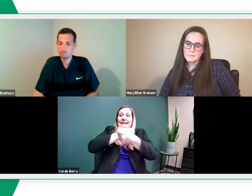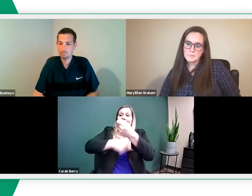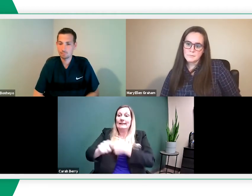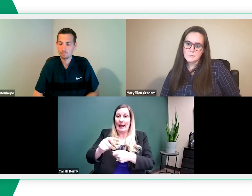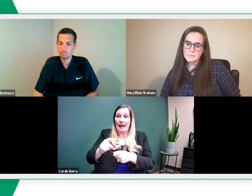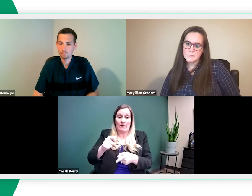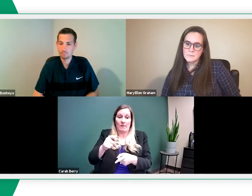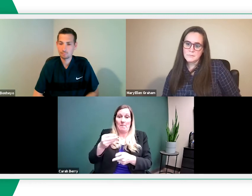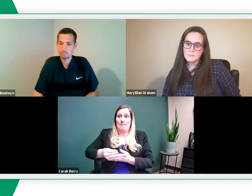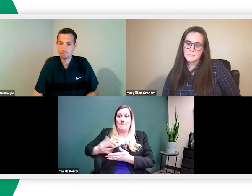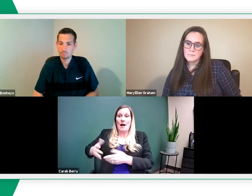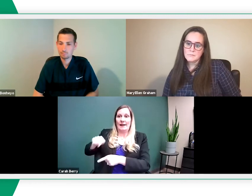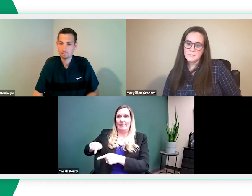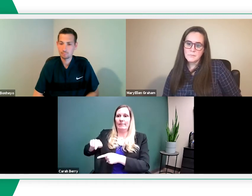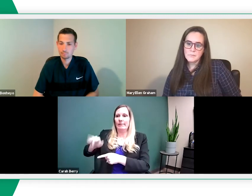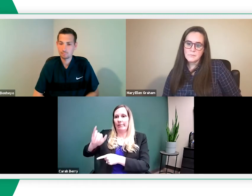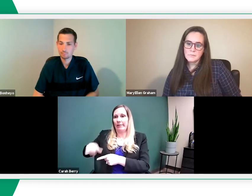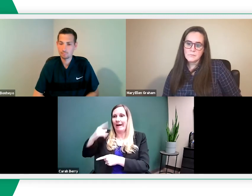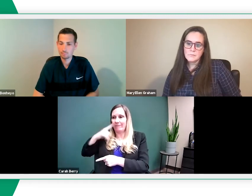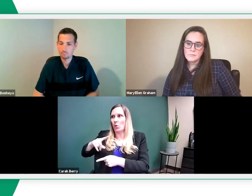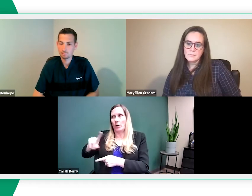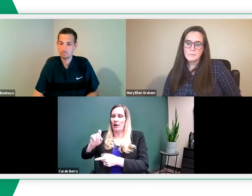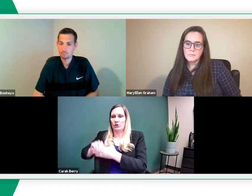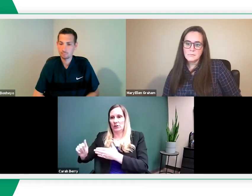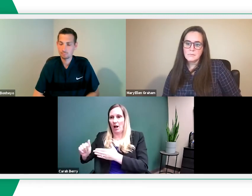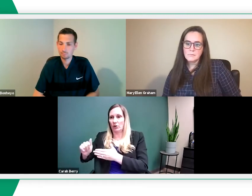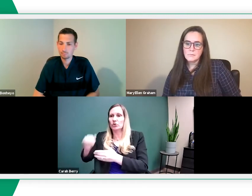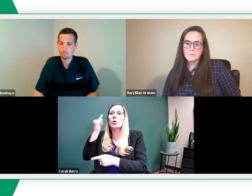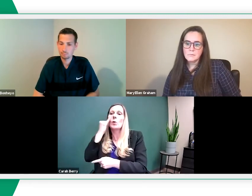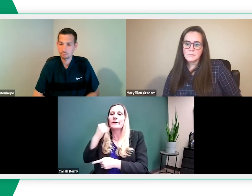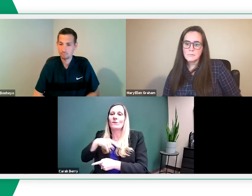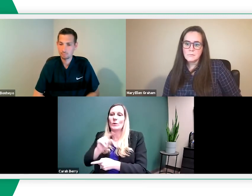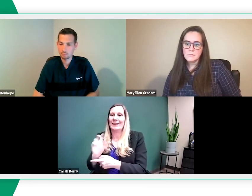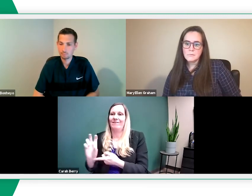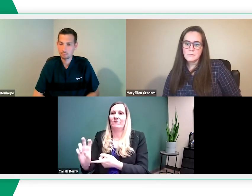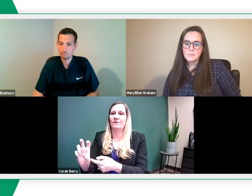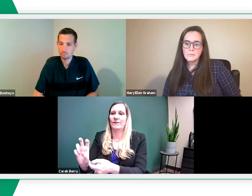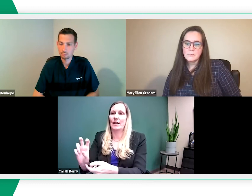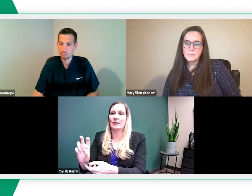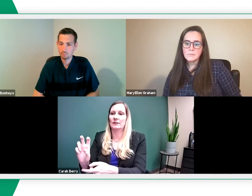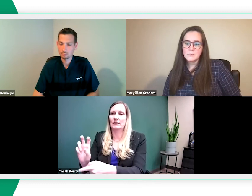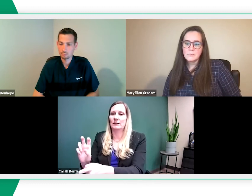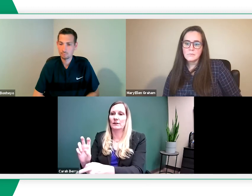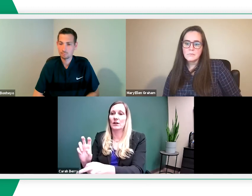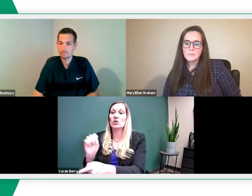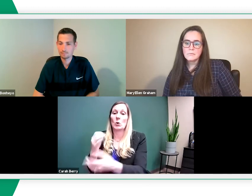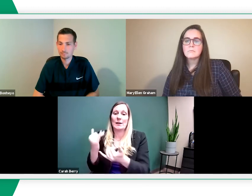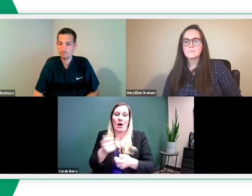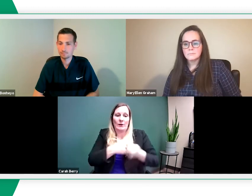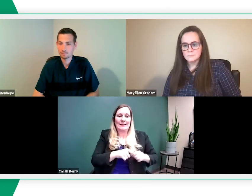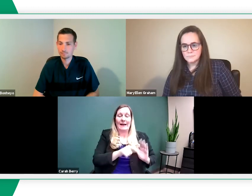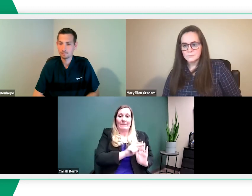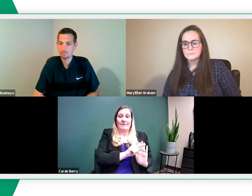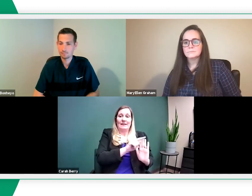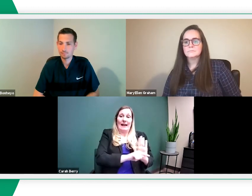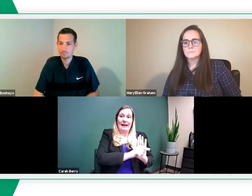the next level would be, instead of buying this item for $100, suppose if you invest